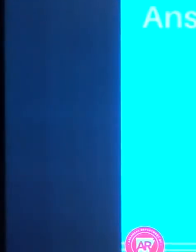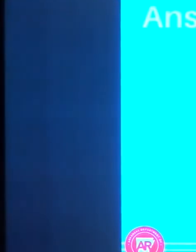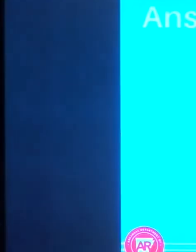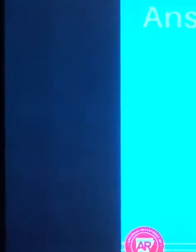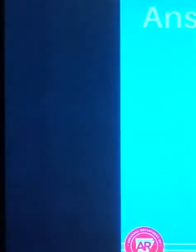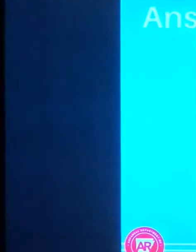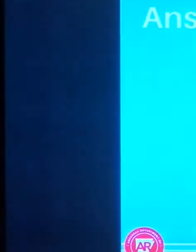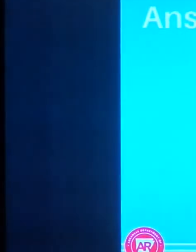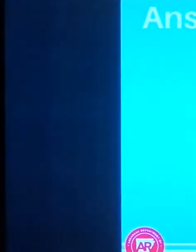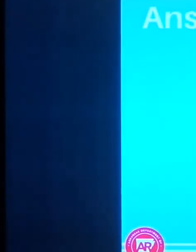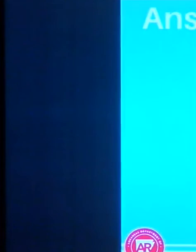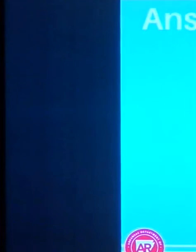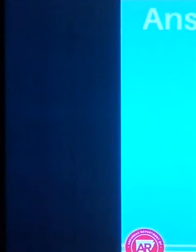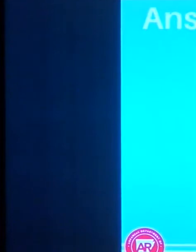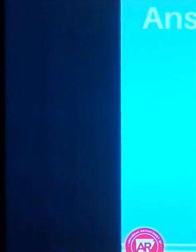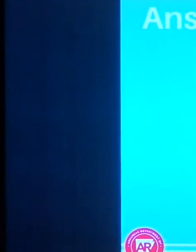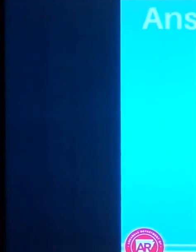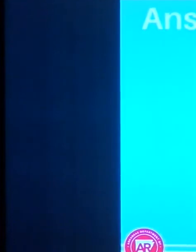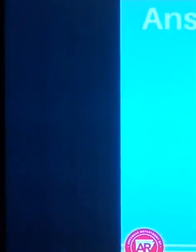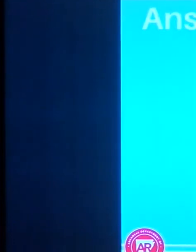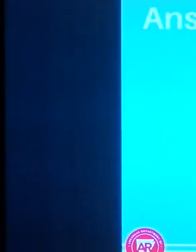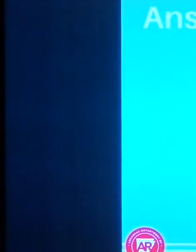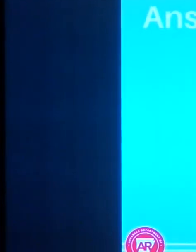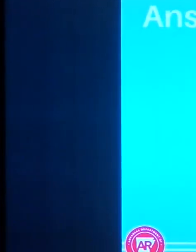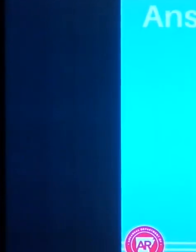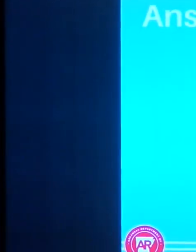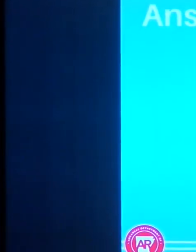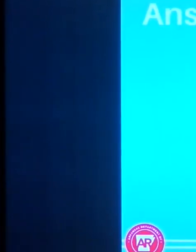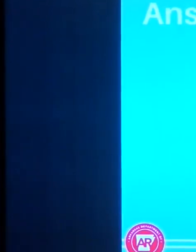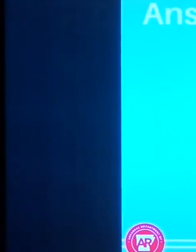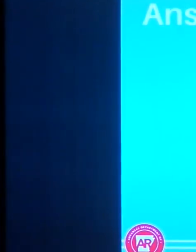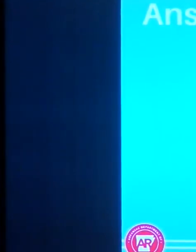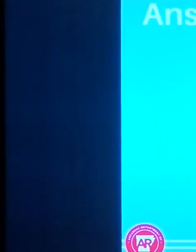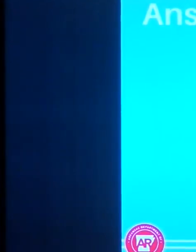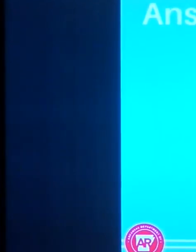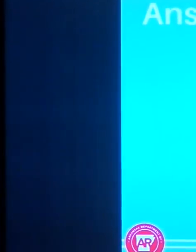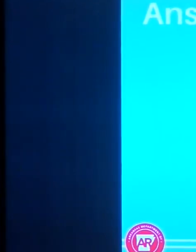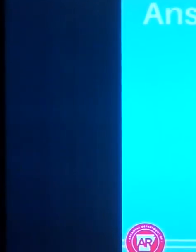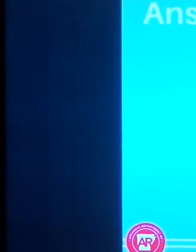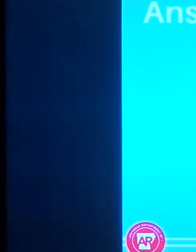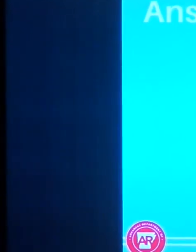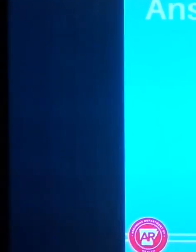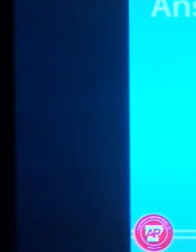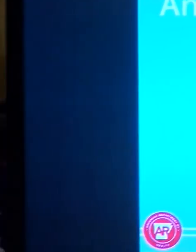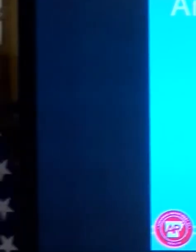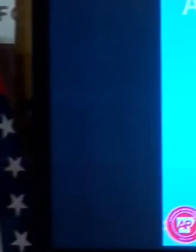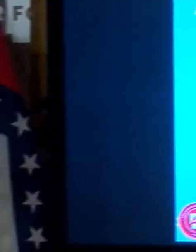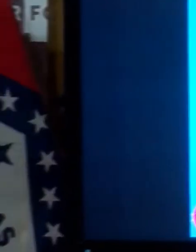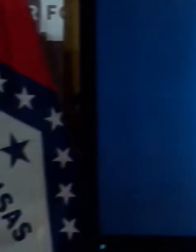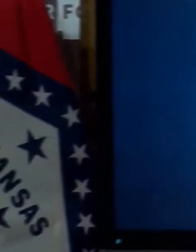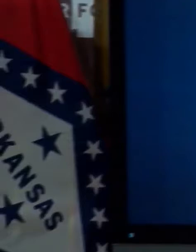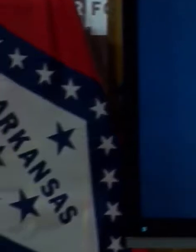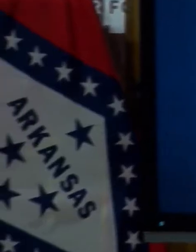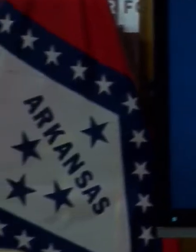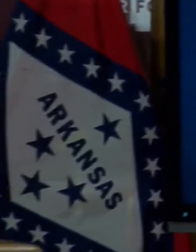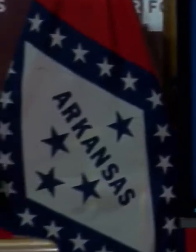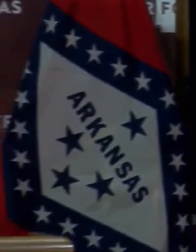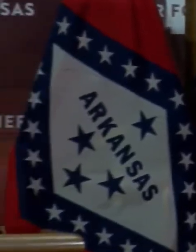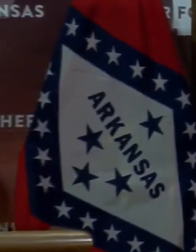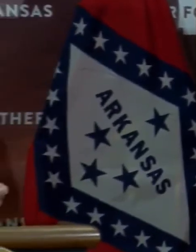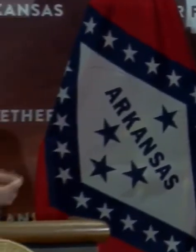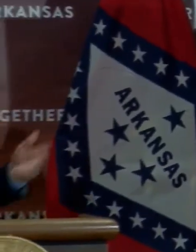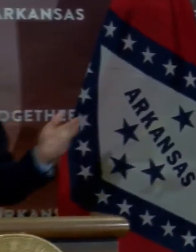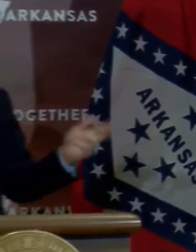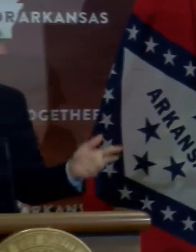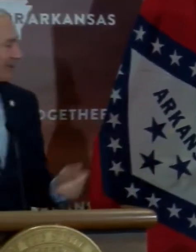we advise people if they've been exposed to a COVID positive case. And here's the numbers that you might be called from.